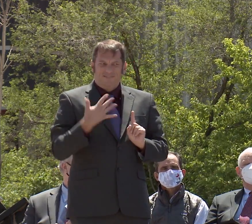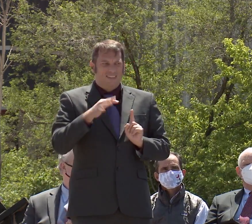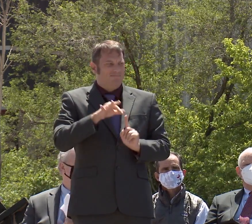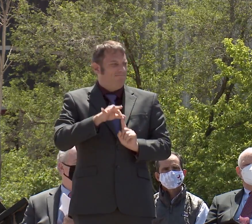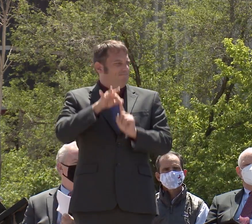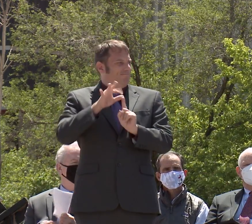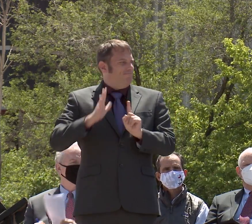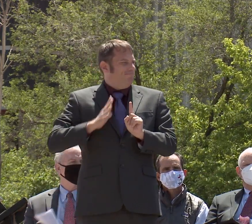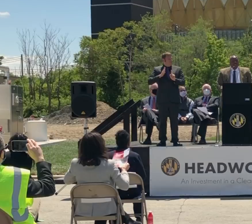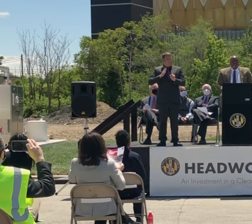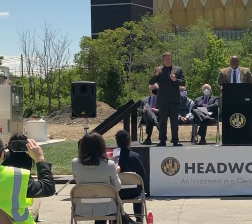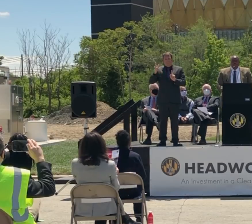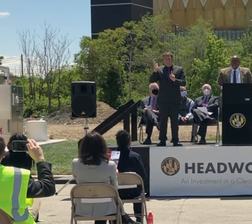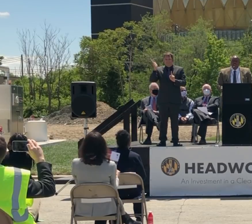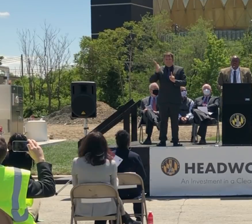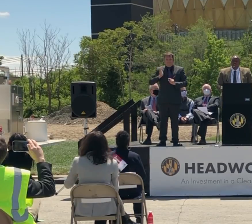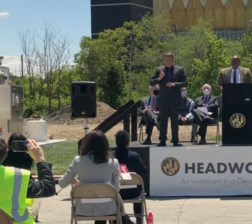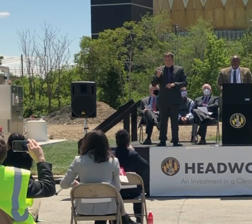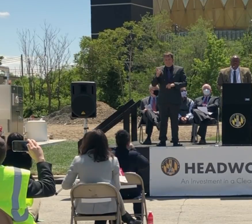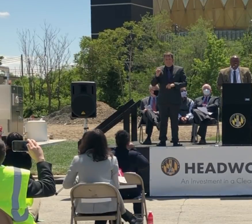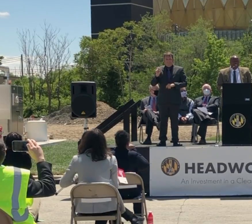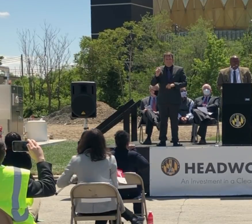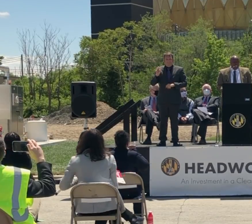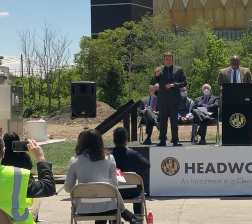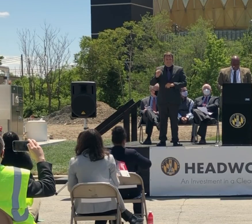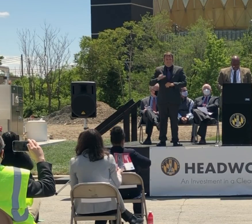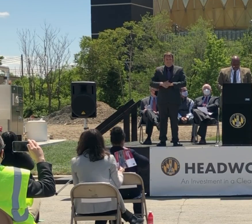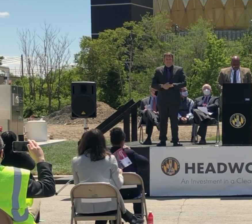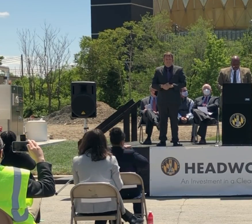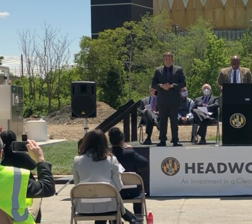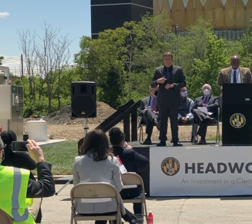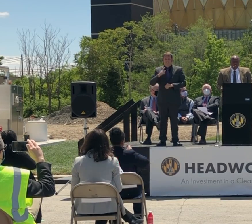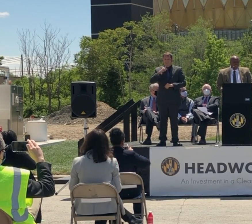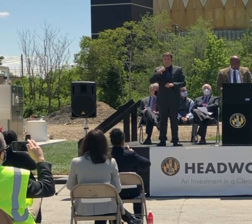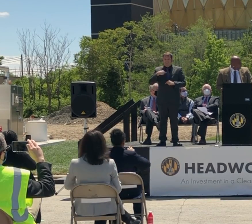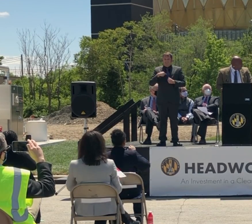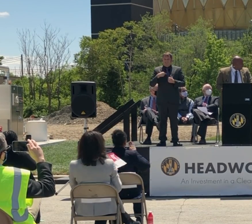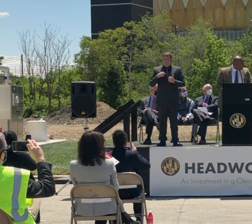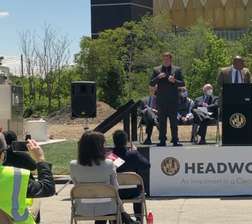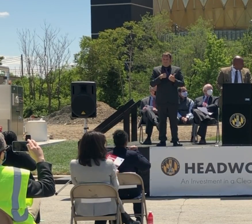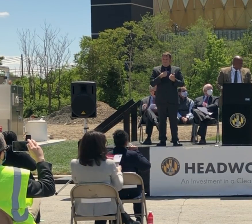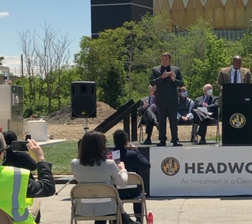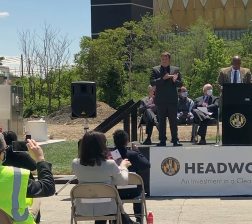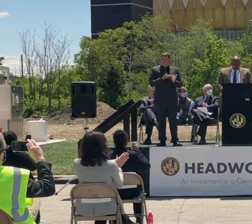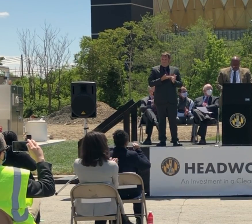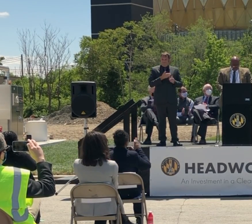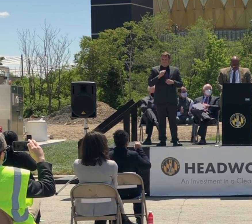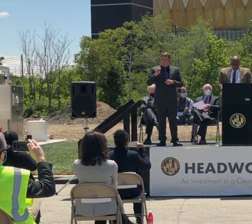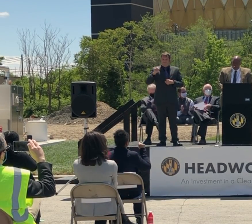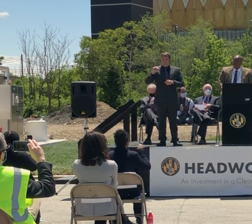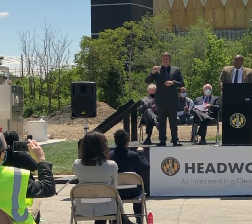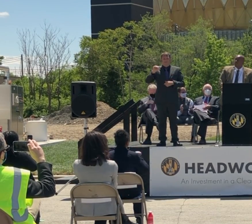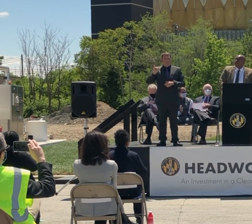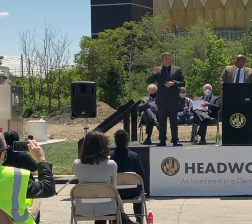First, we have my mayor, Brandon Scott.